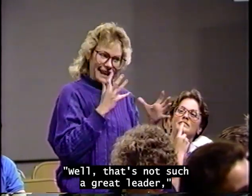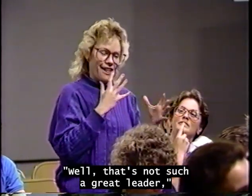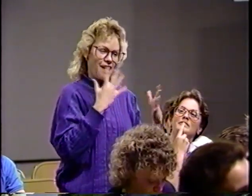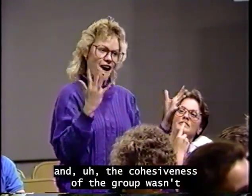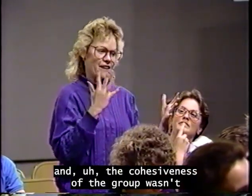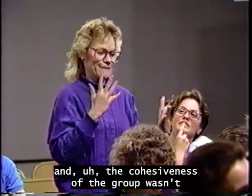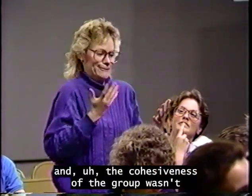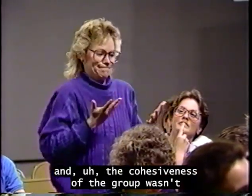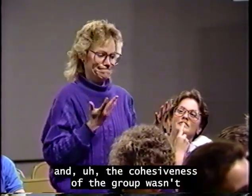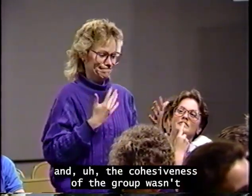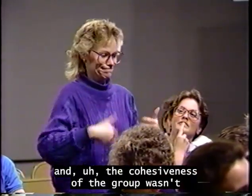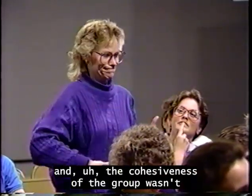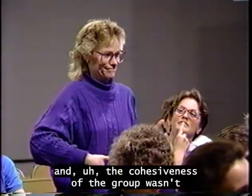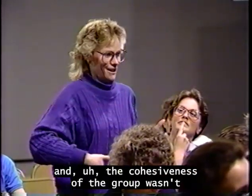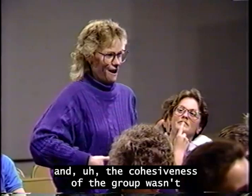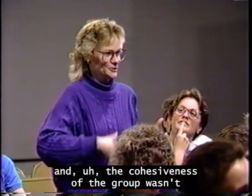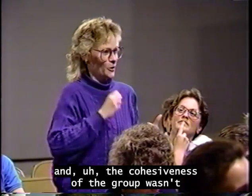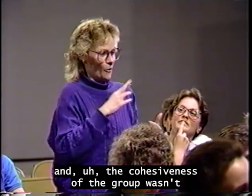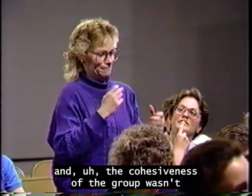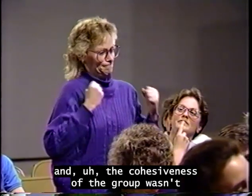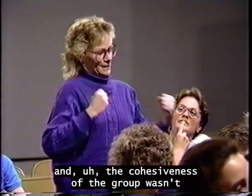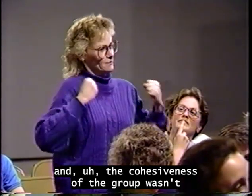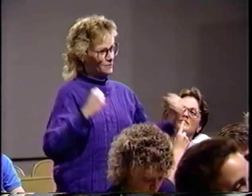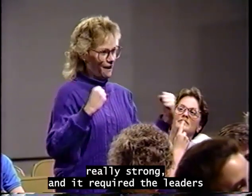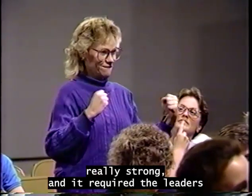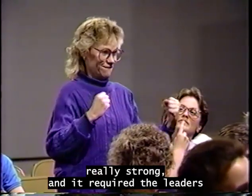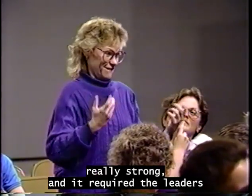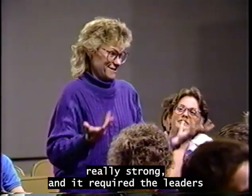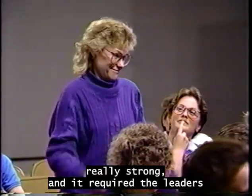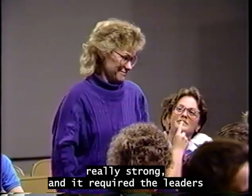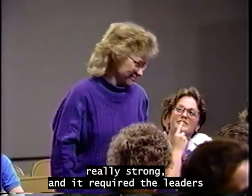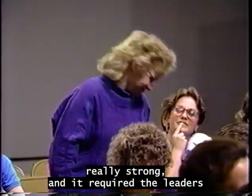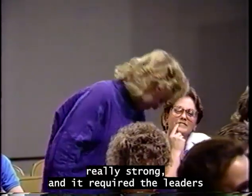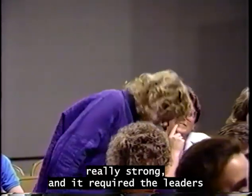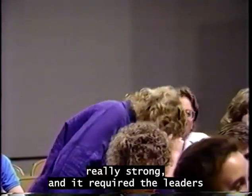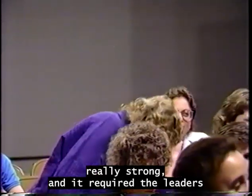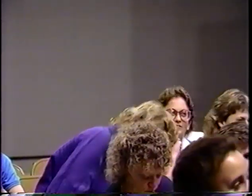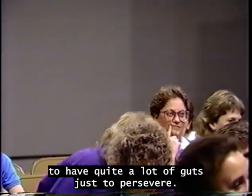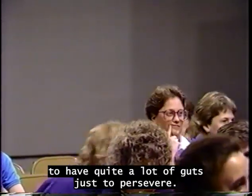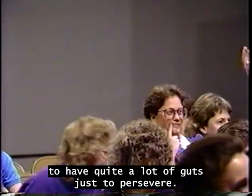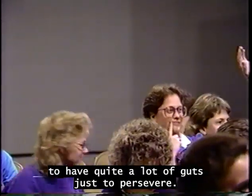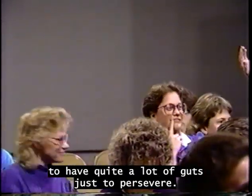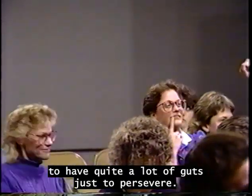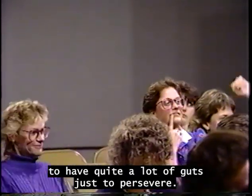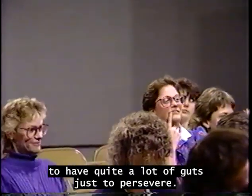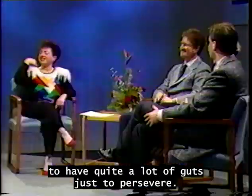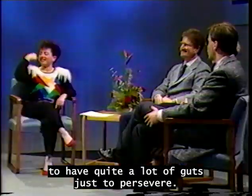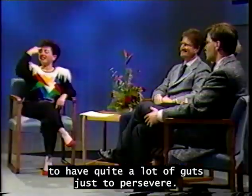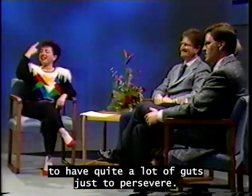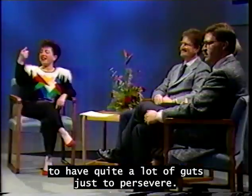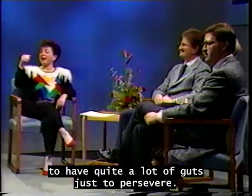and the cohesiveness of the group wasn't really strong, and it required the leaders to have quite a lot of guts just to persevere.